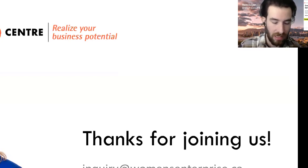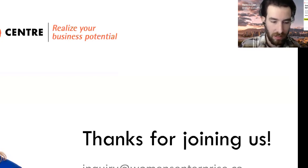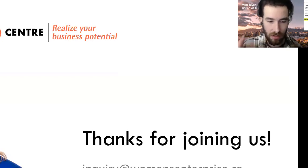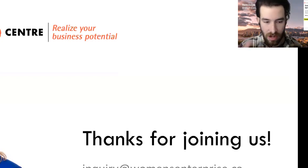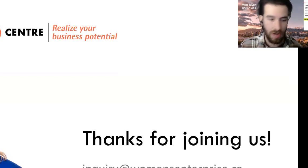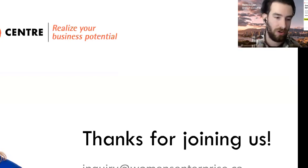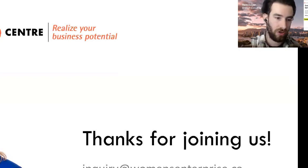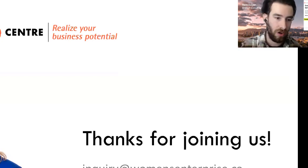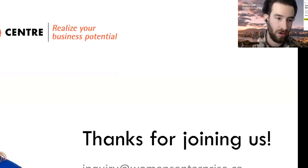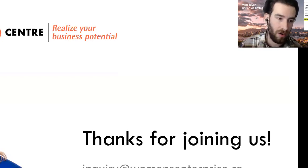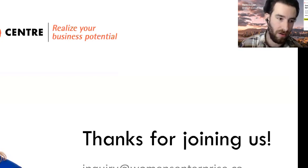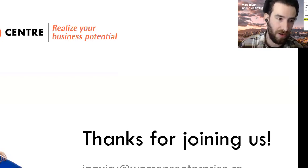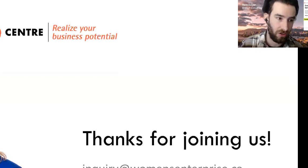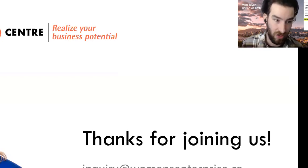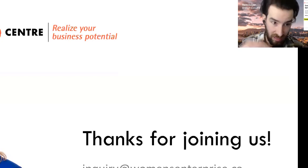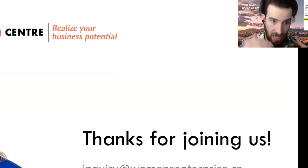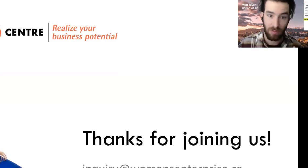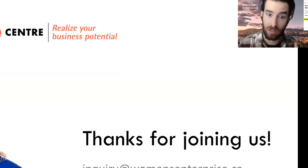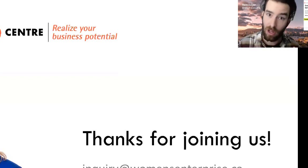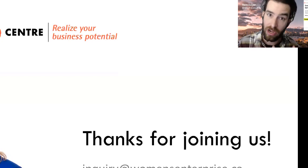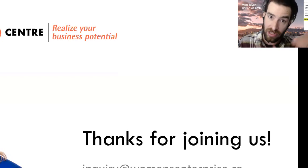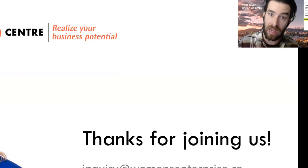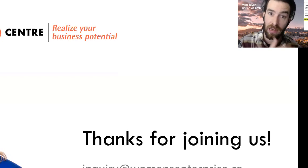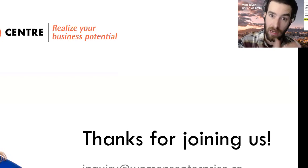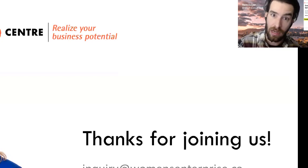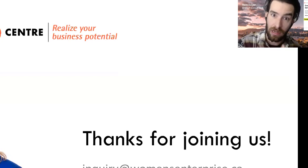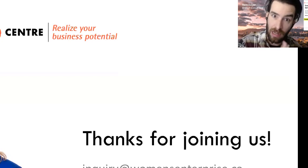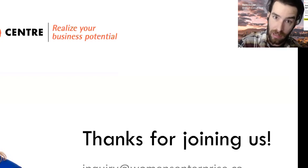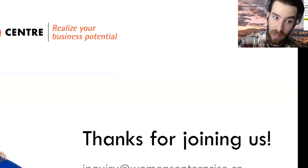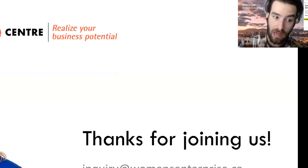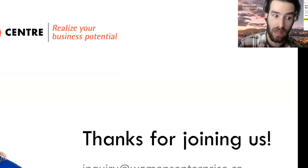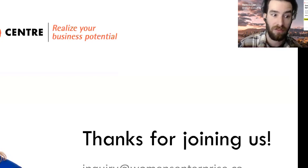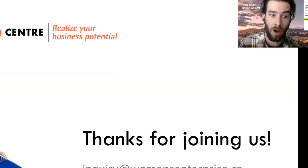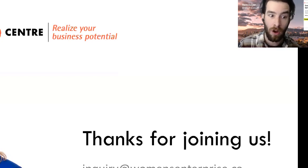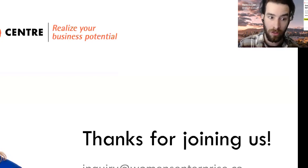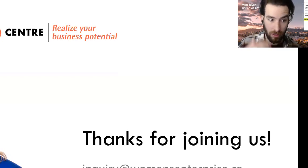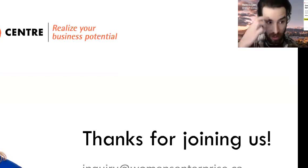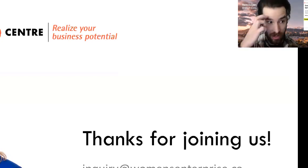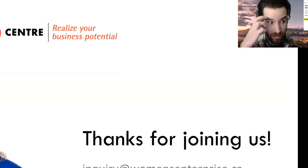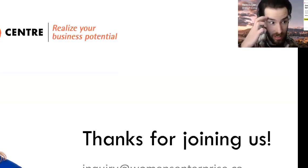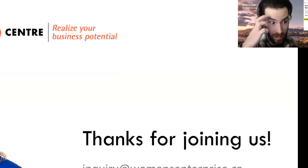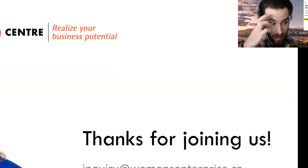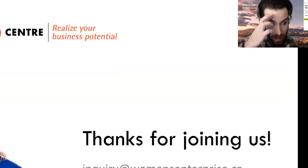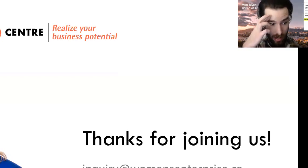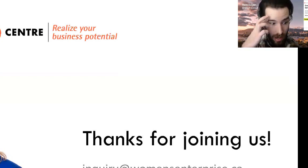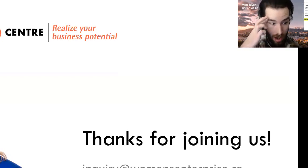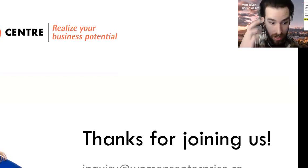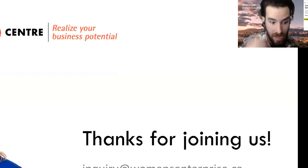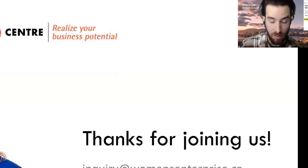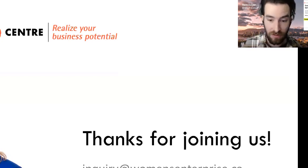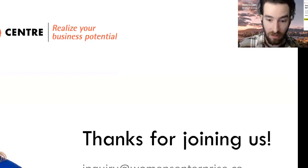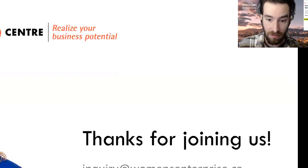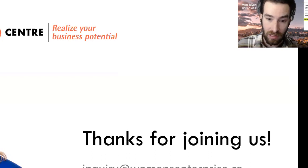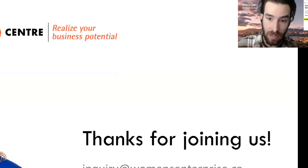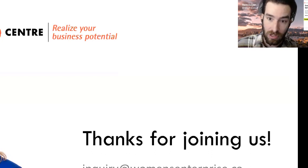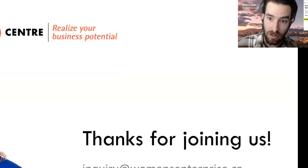our cousins or our neighbors or our friends or the same suppliers again and again and again and again if there are other suppliers that are